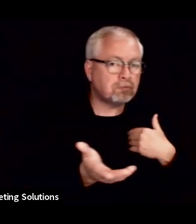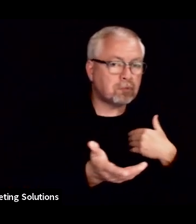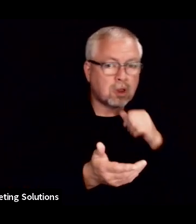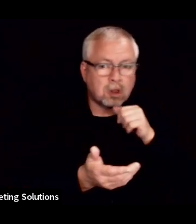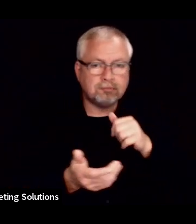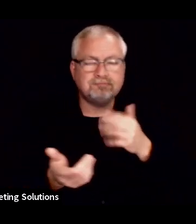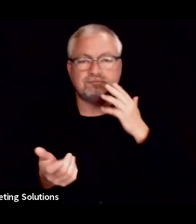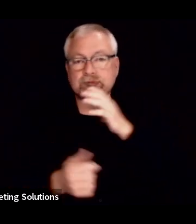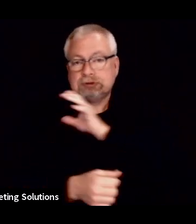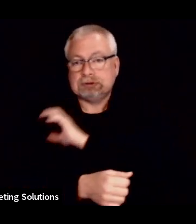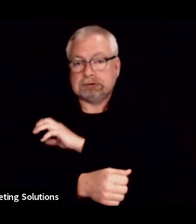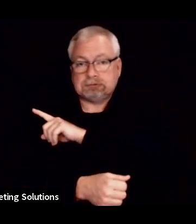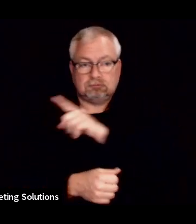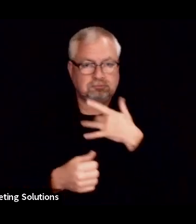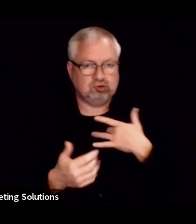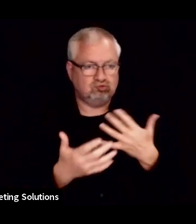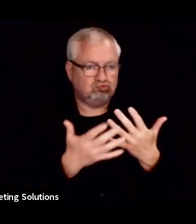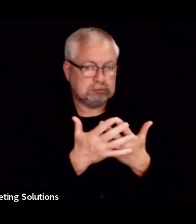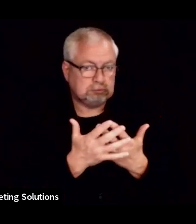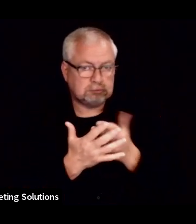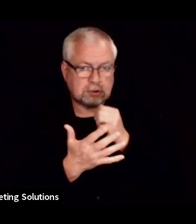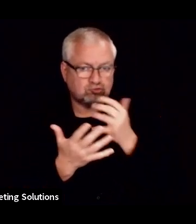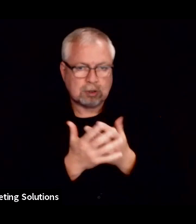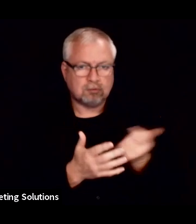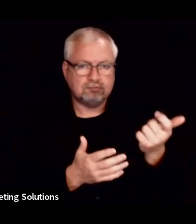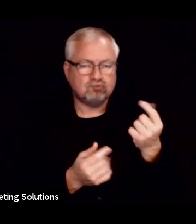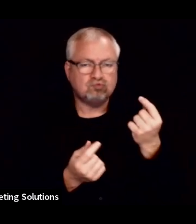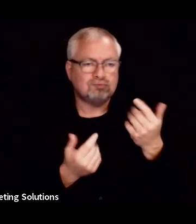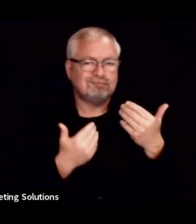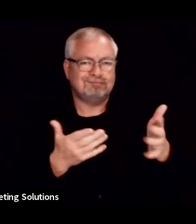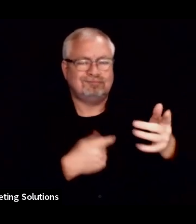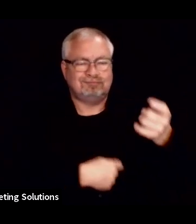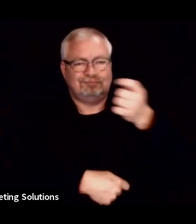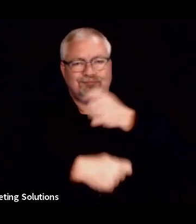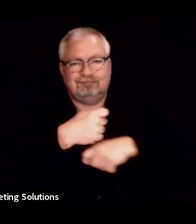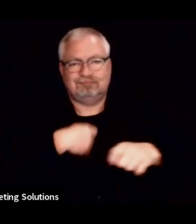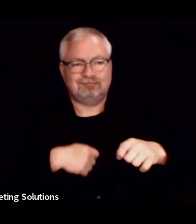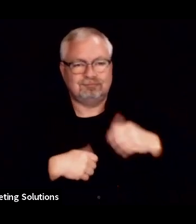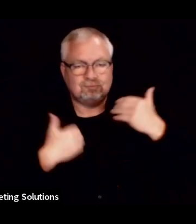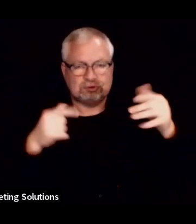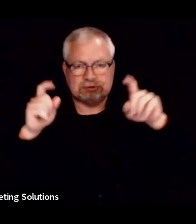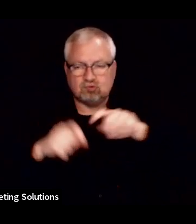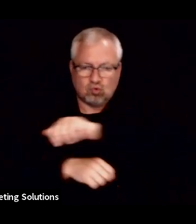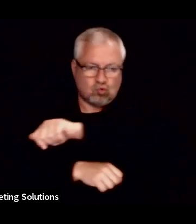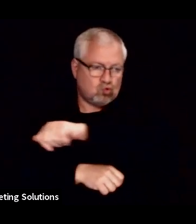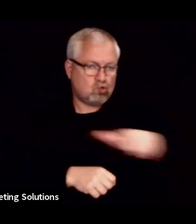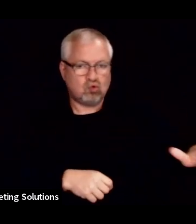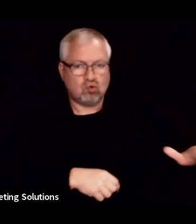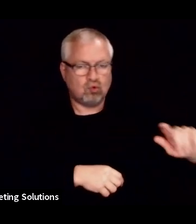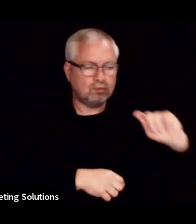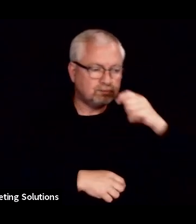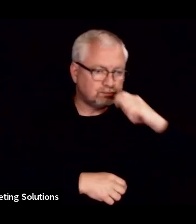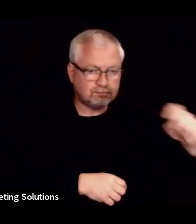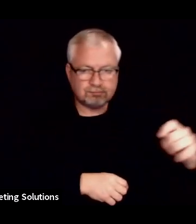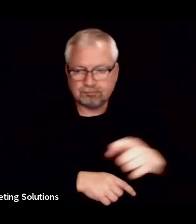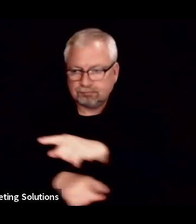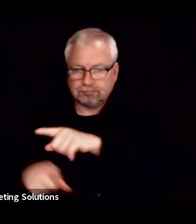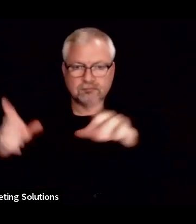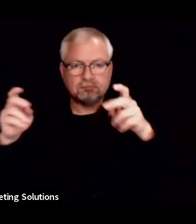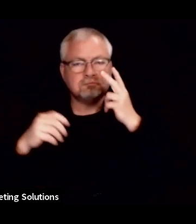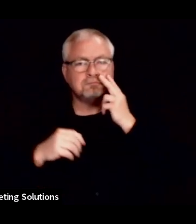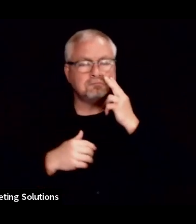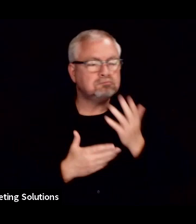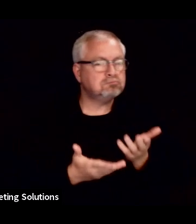comes in, partly as a way of saying, what do you get when you just test a more general population